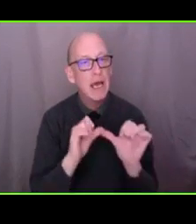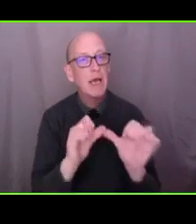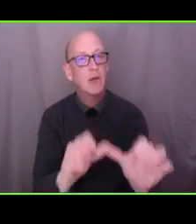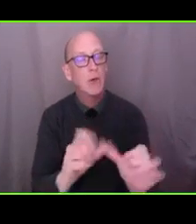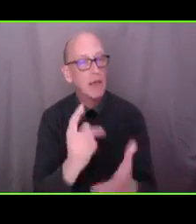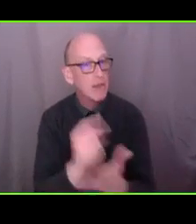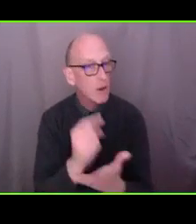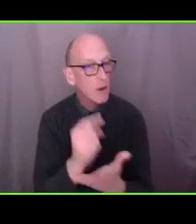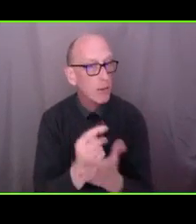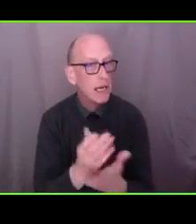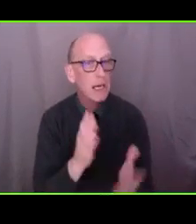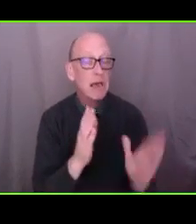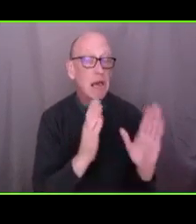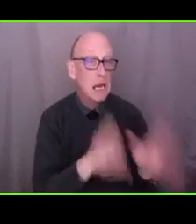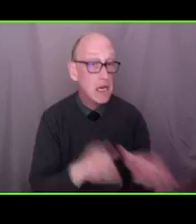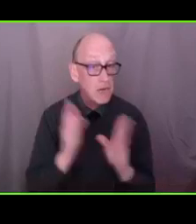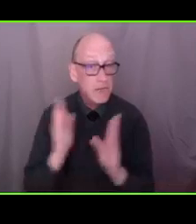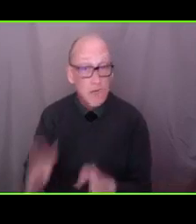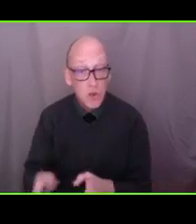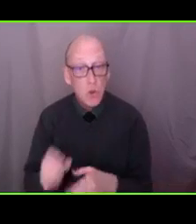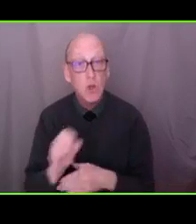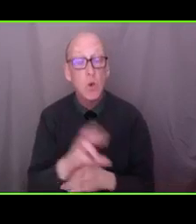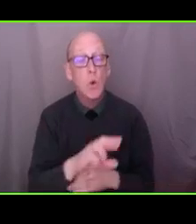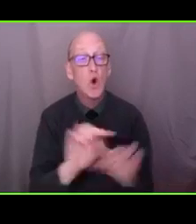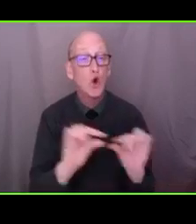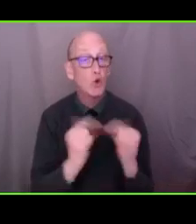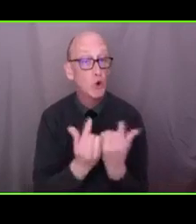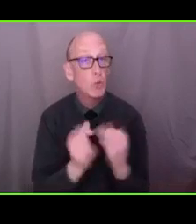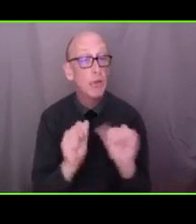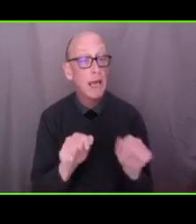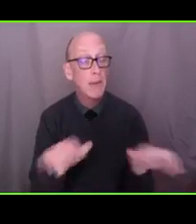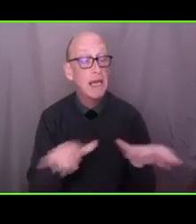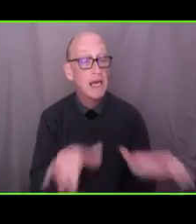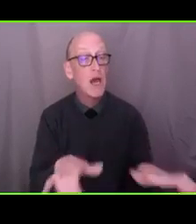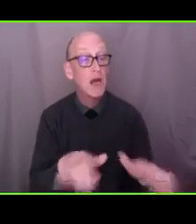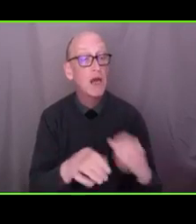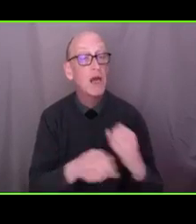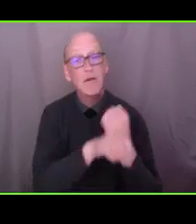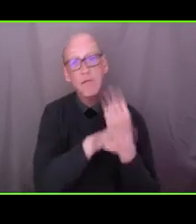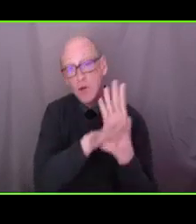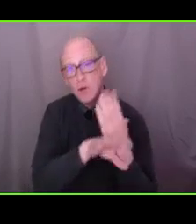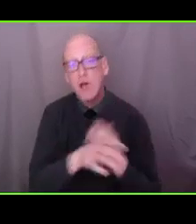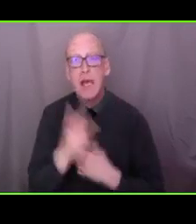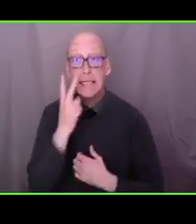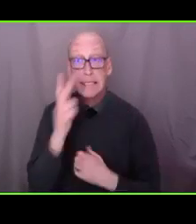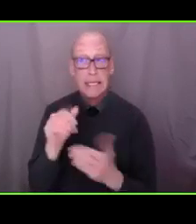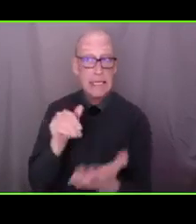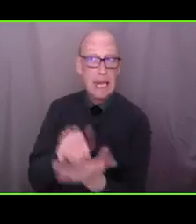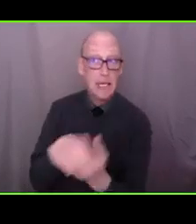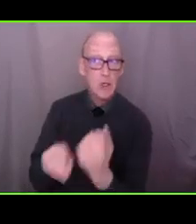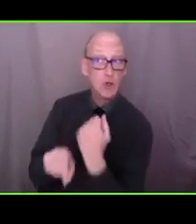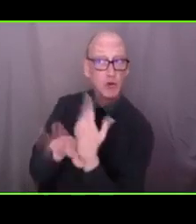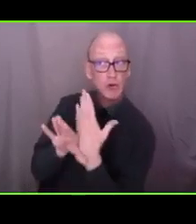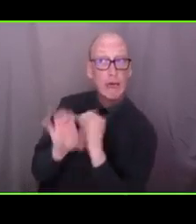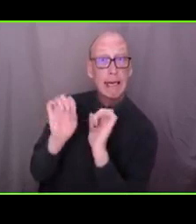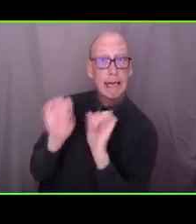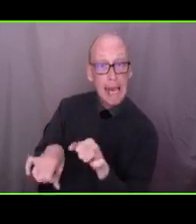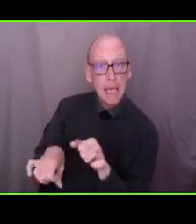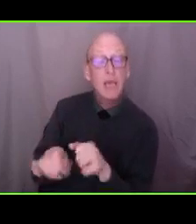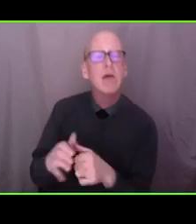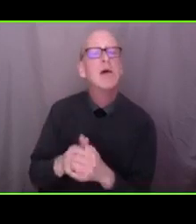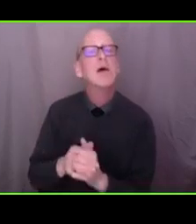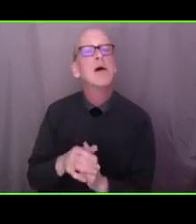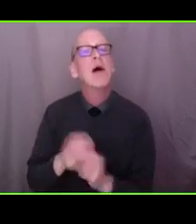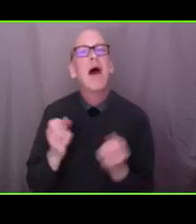be individual or group therapy, can be done virtually, and seeing the doctor can be done virtually. So there's lots of